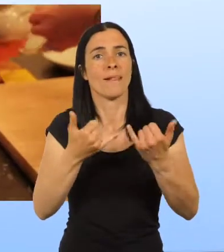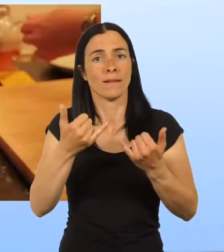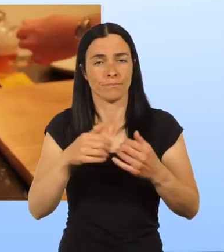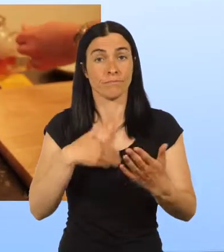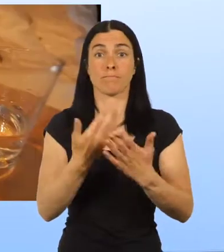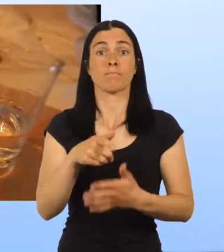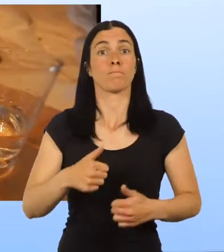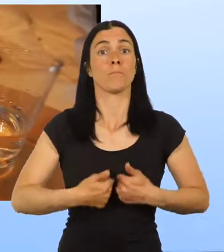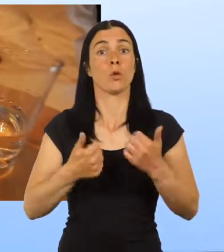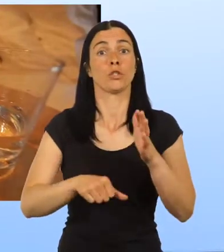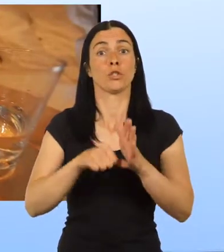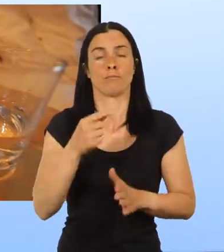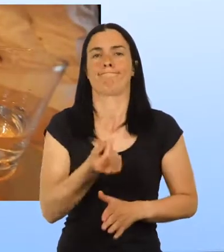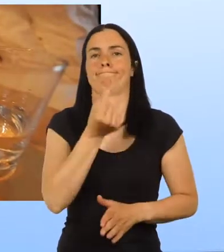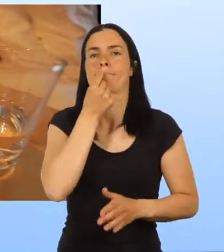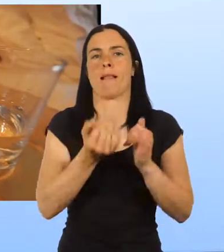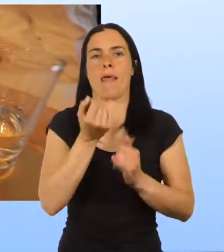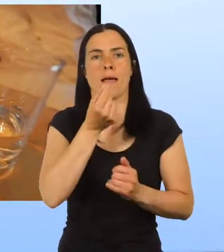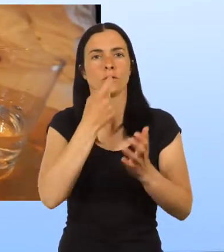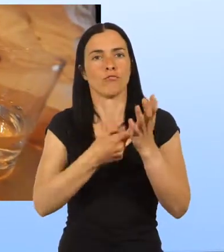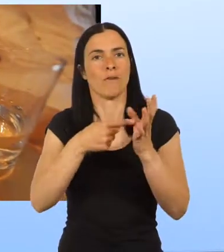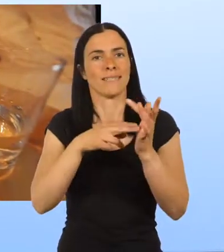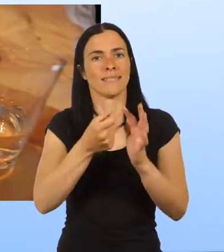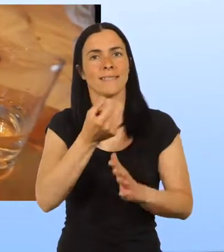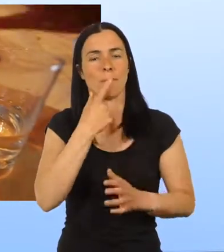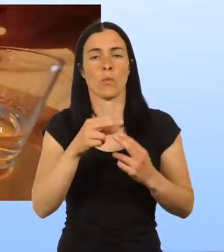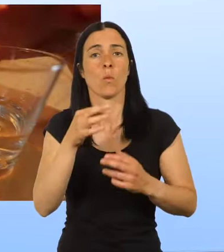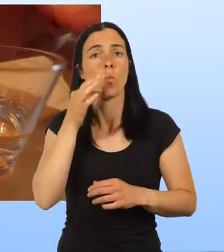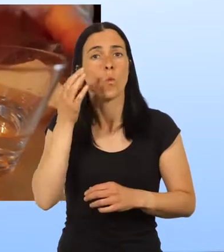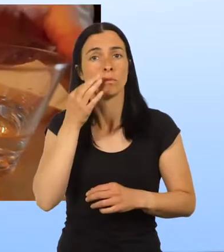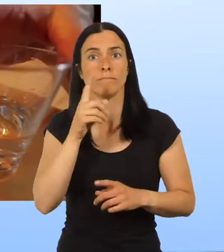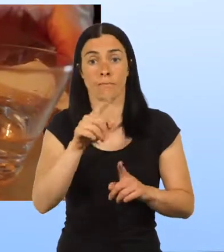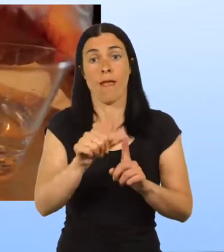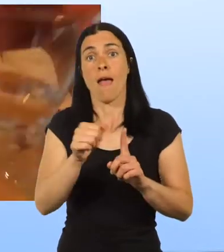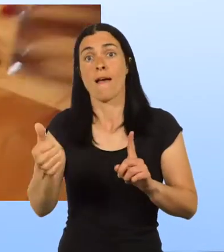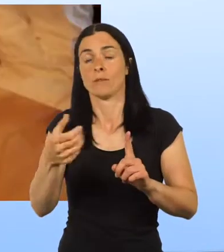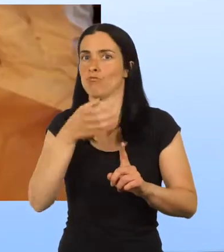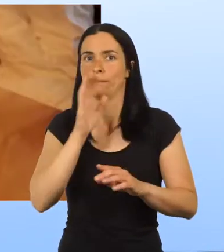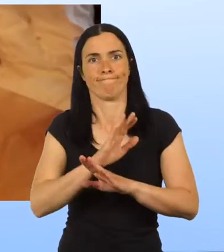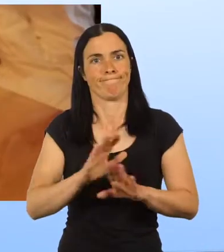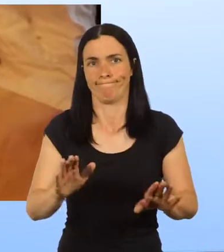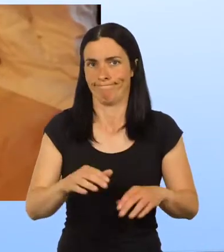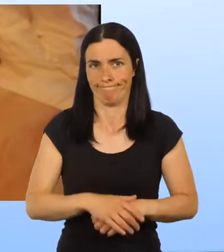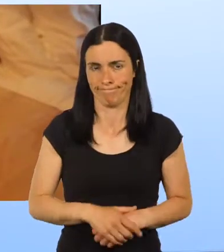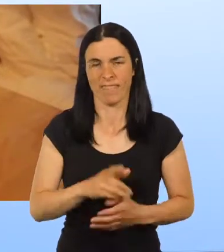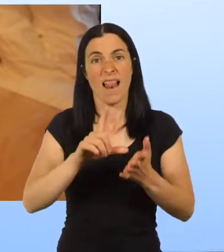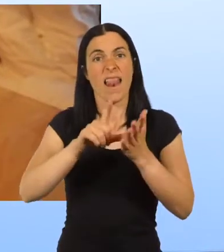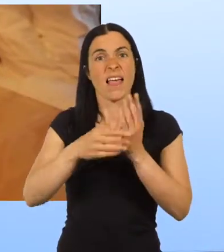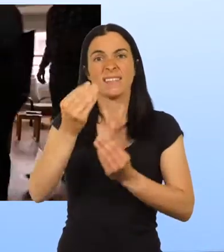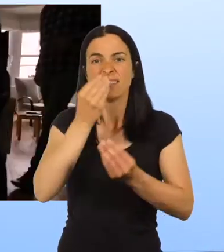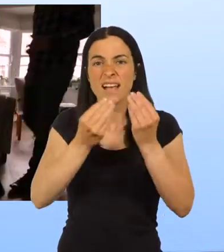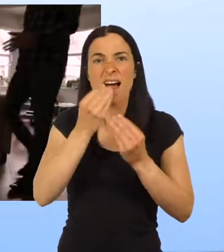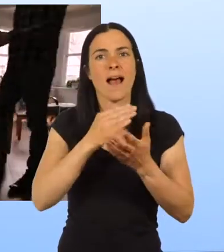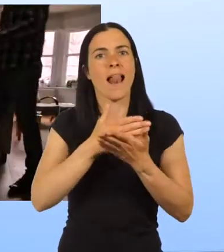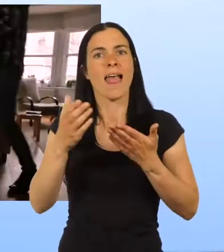milk. On the morning of surgery, take your last ranitidine tablet with a glass of water, but don't drink anything after